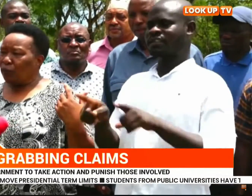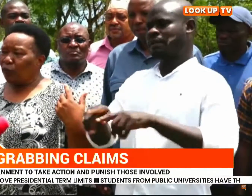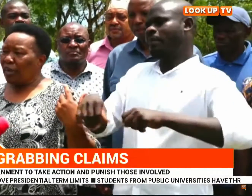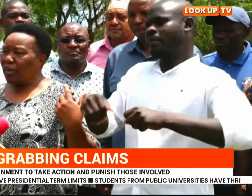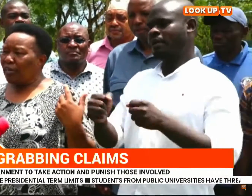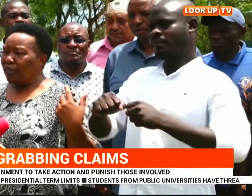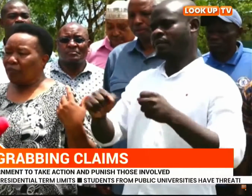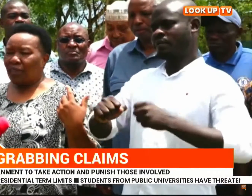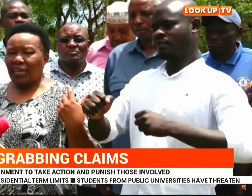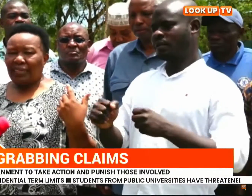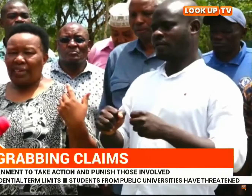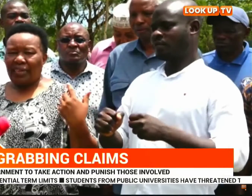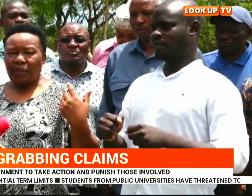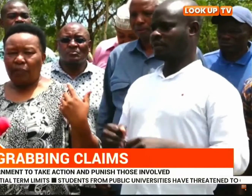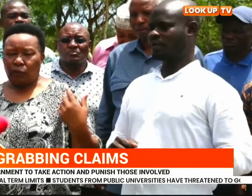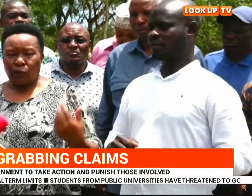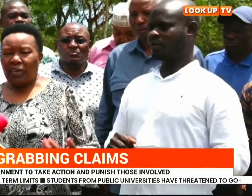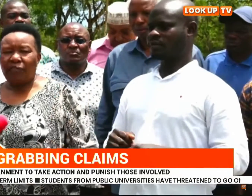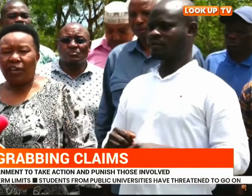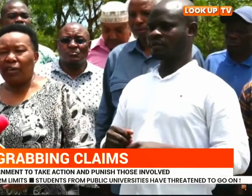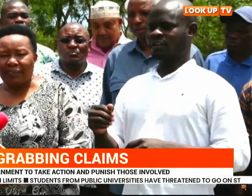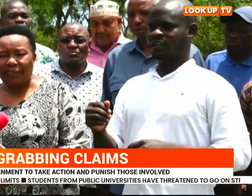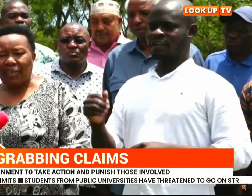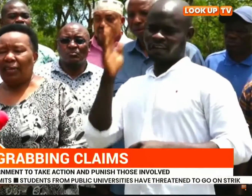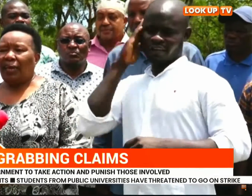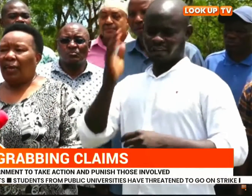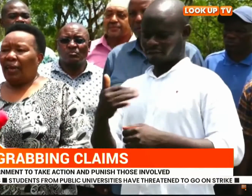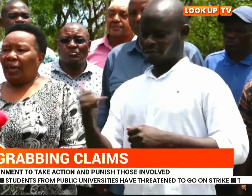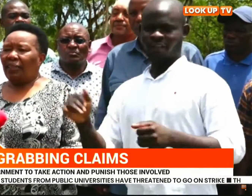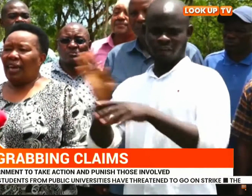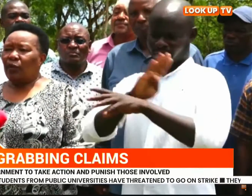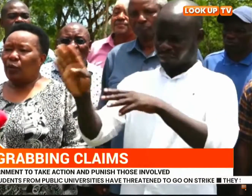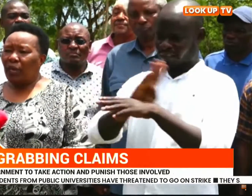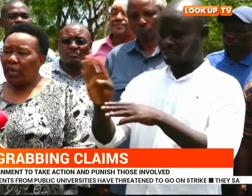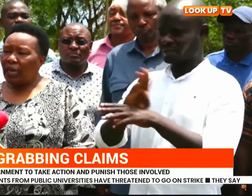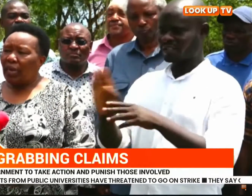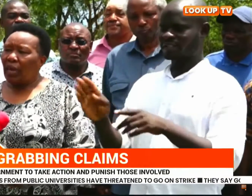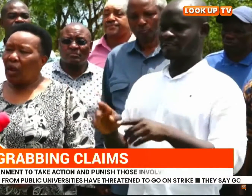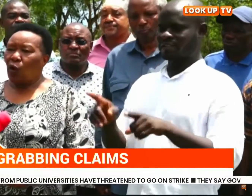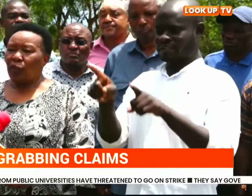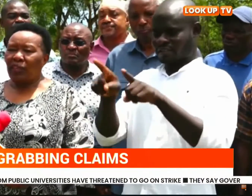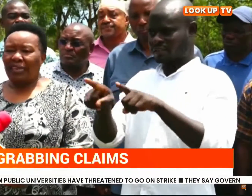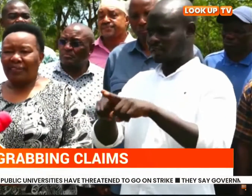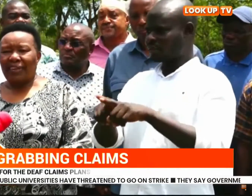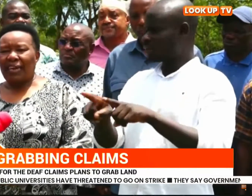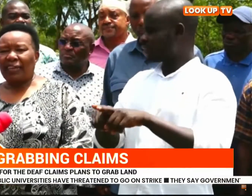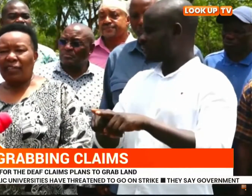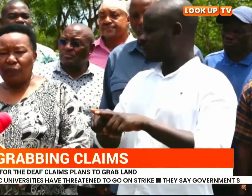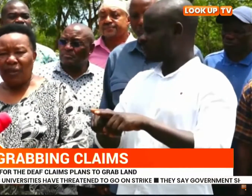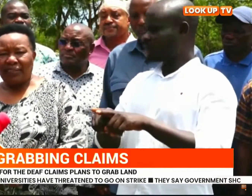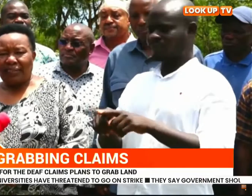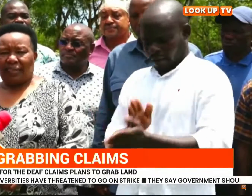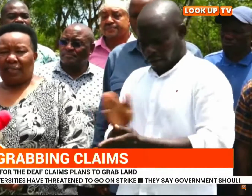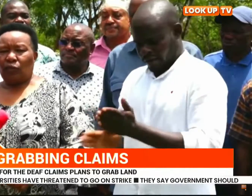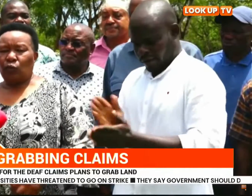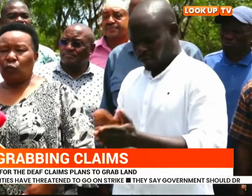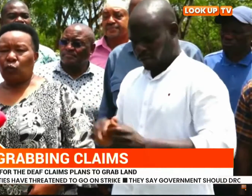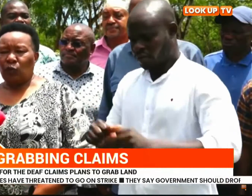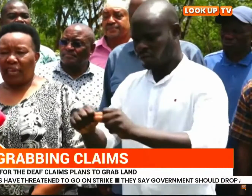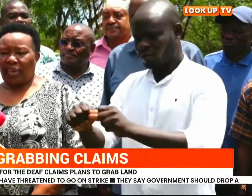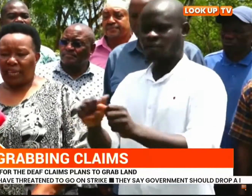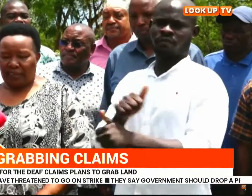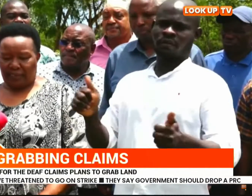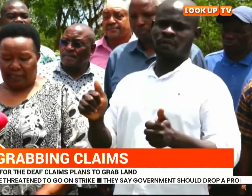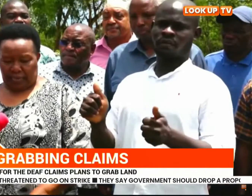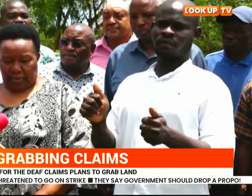happy to find them that the children are very busy and they are doing all the necessary arrangements to do